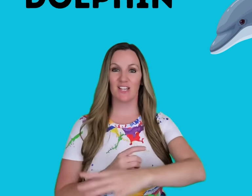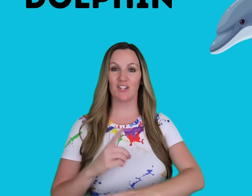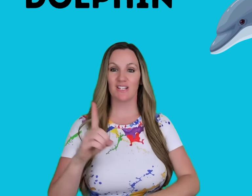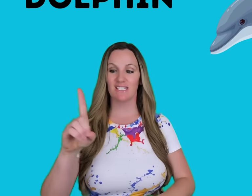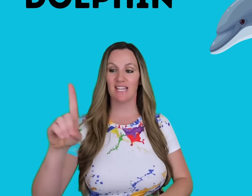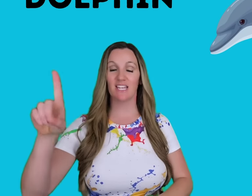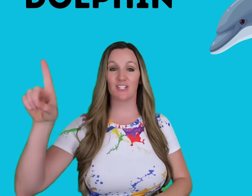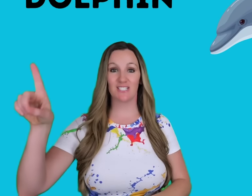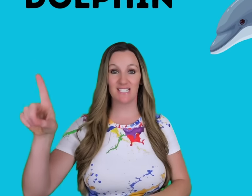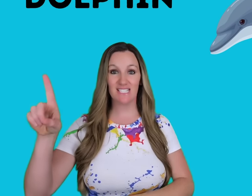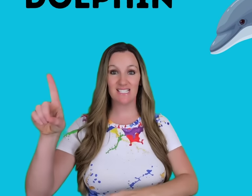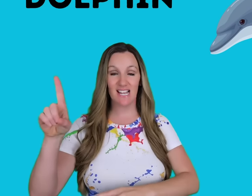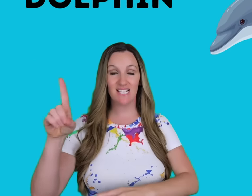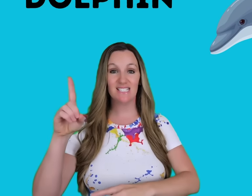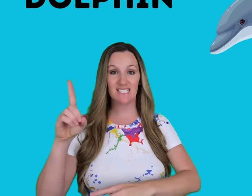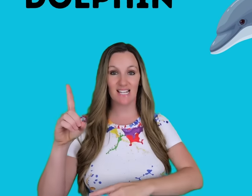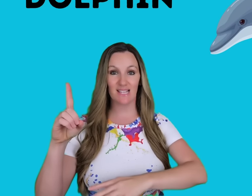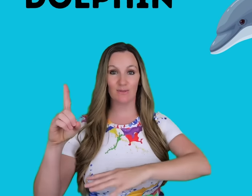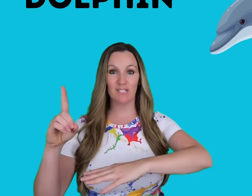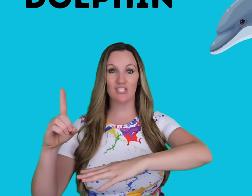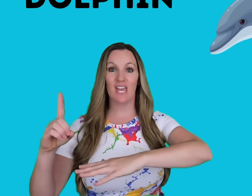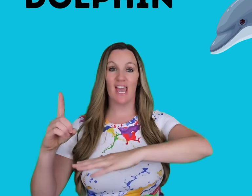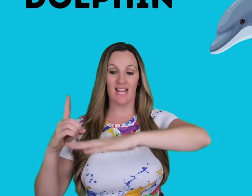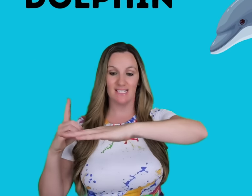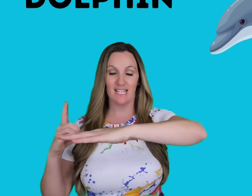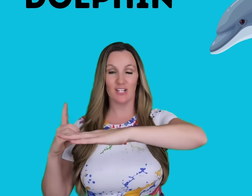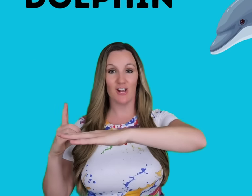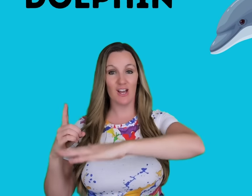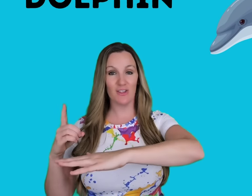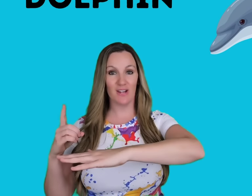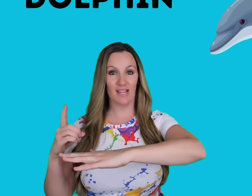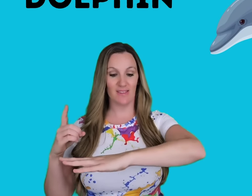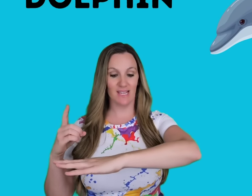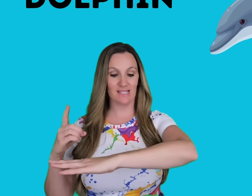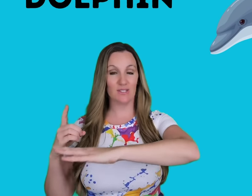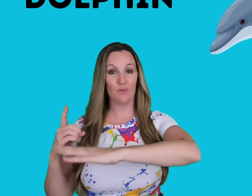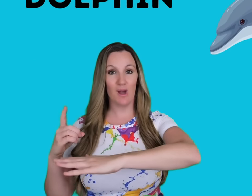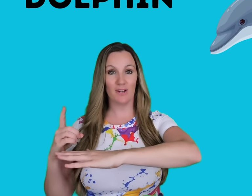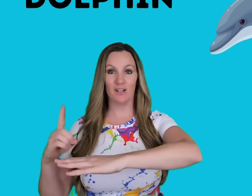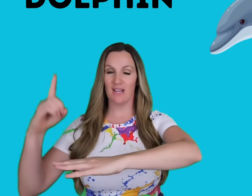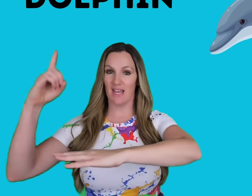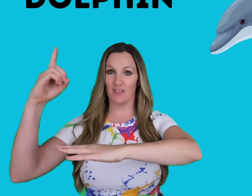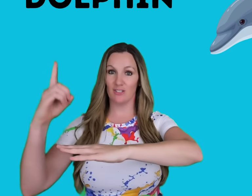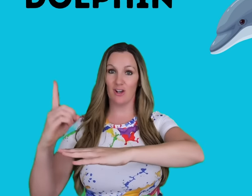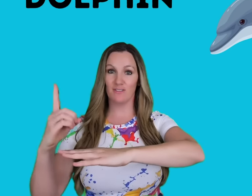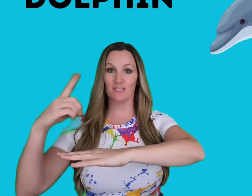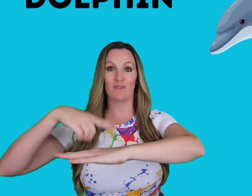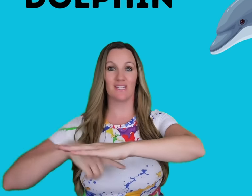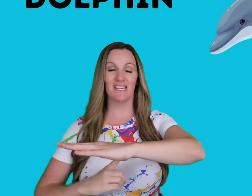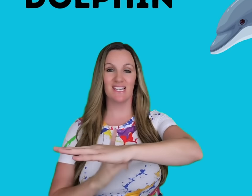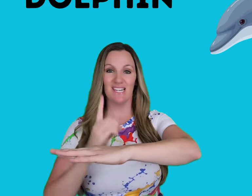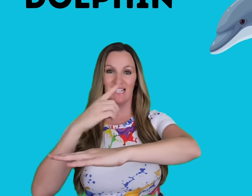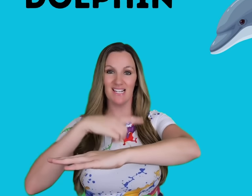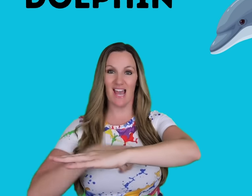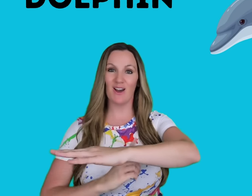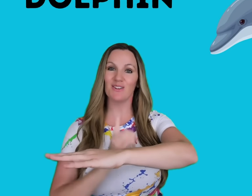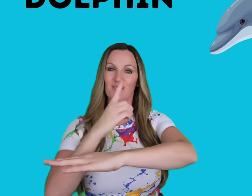going to take your D sign in sign language and take your other hand like it's the water, and the dolphin's going in and out of the